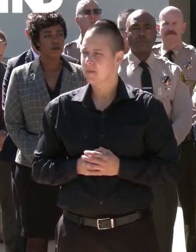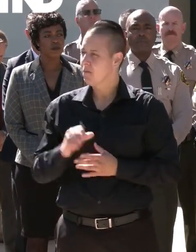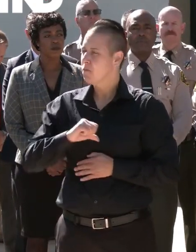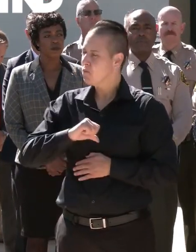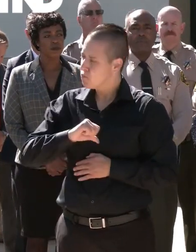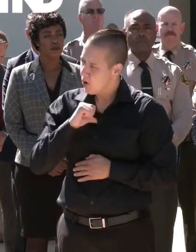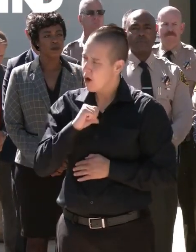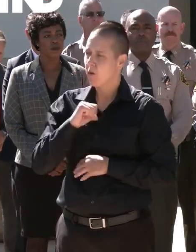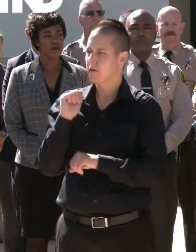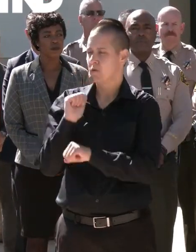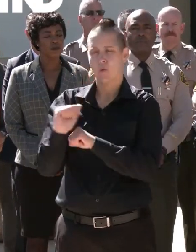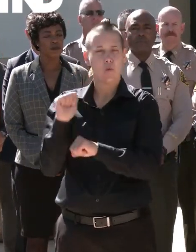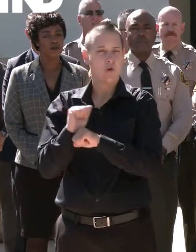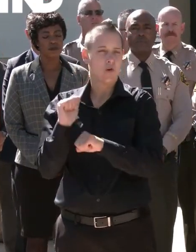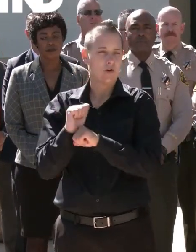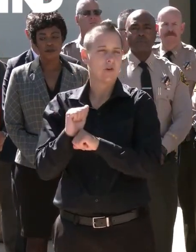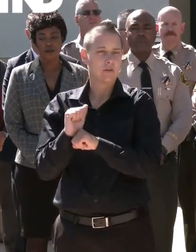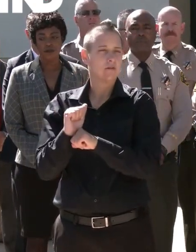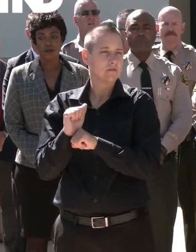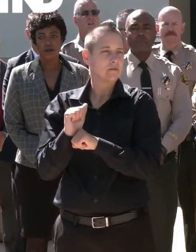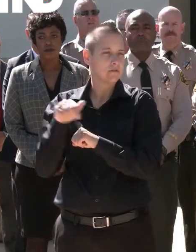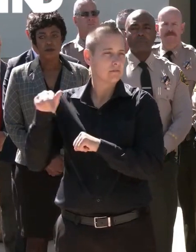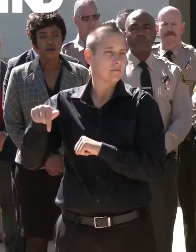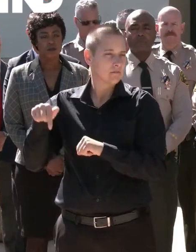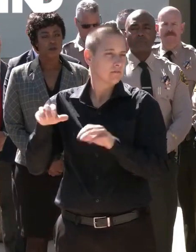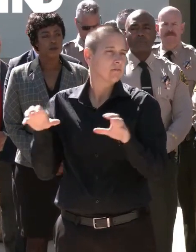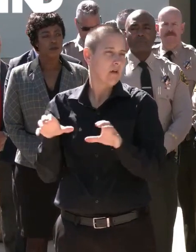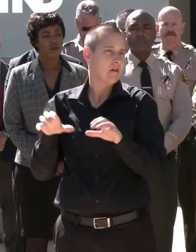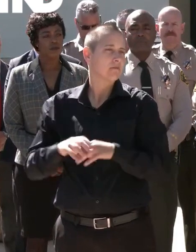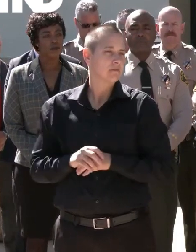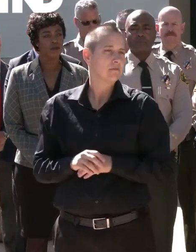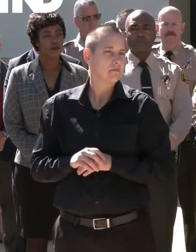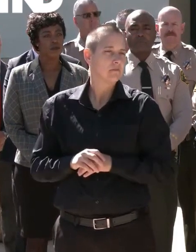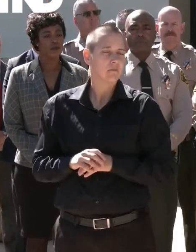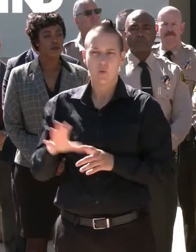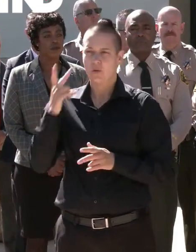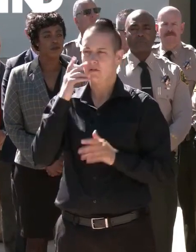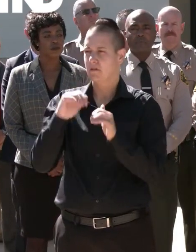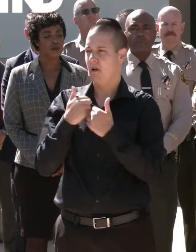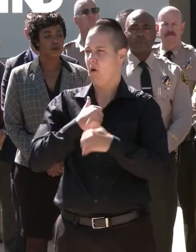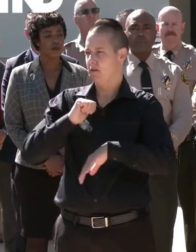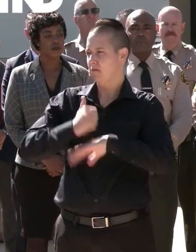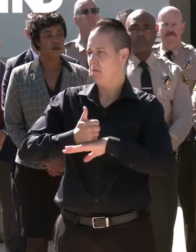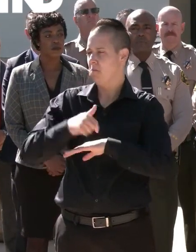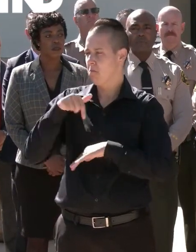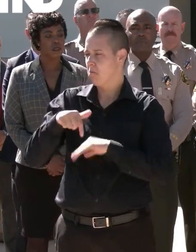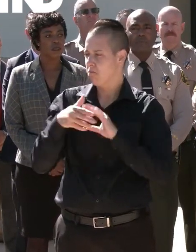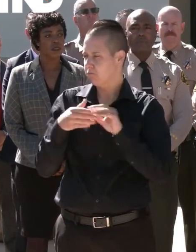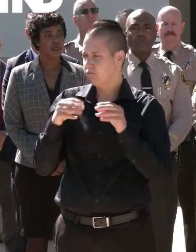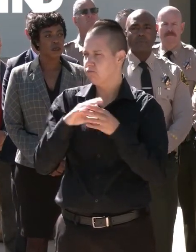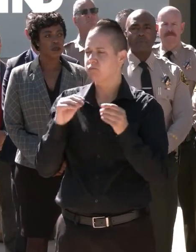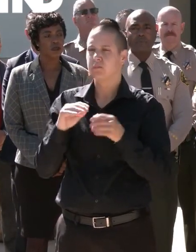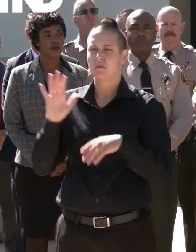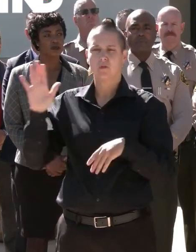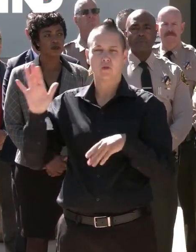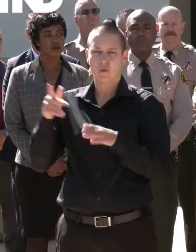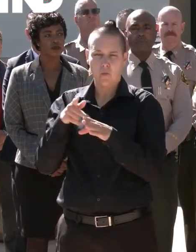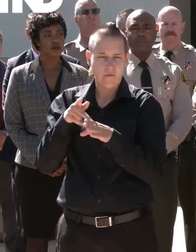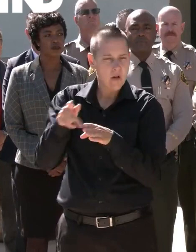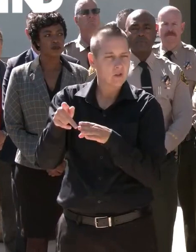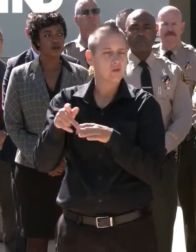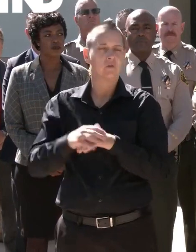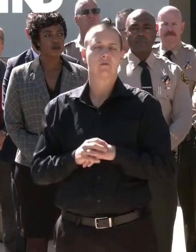Very proud of the work that our men and women have done. You'll see as I lay this out, their